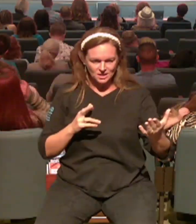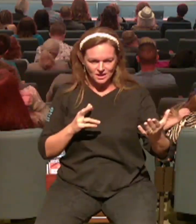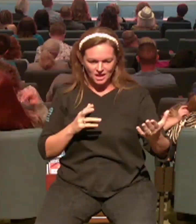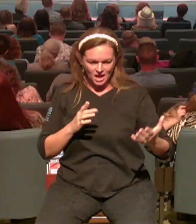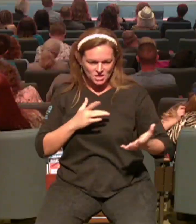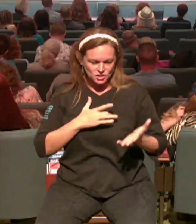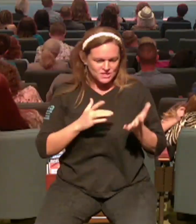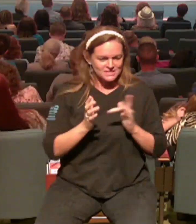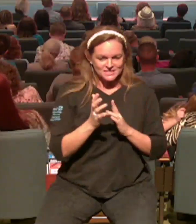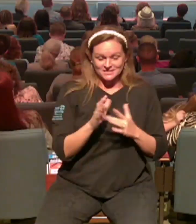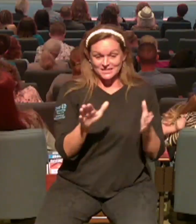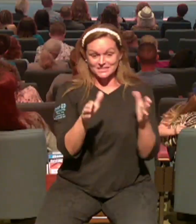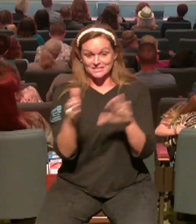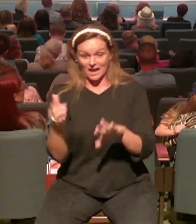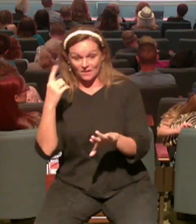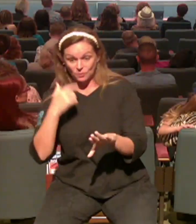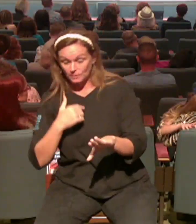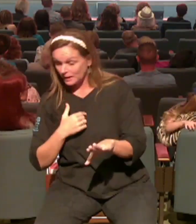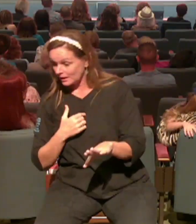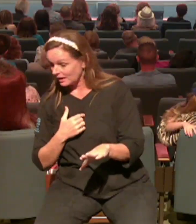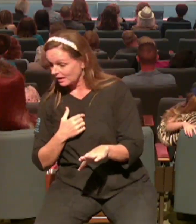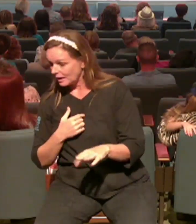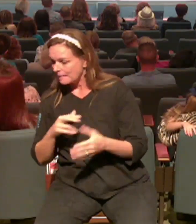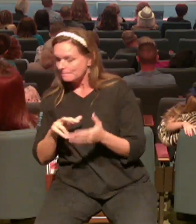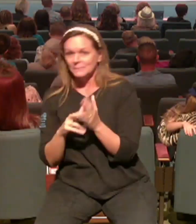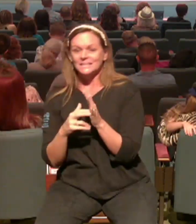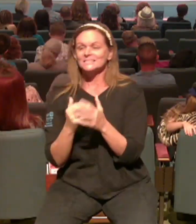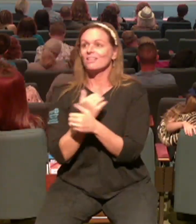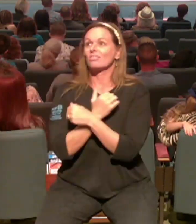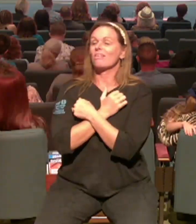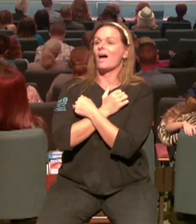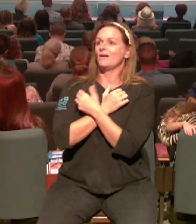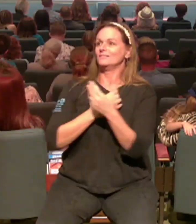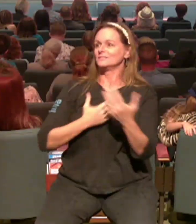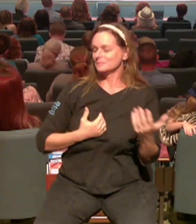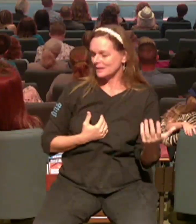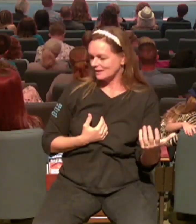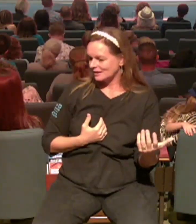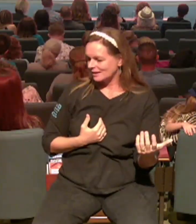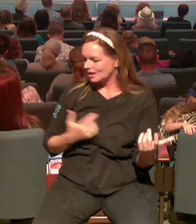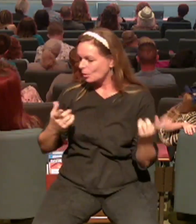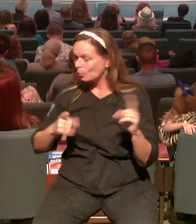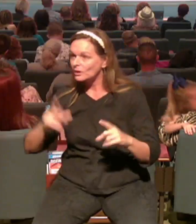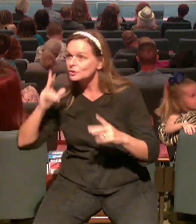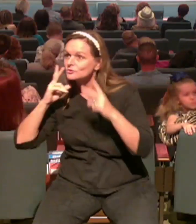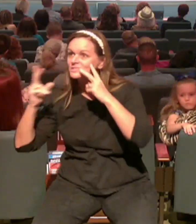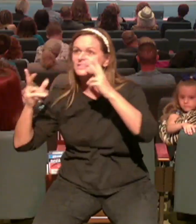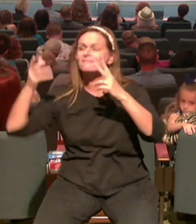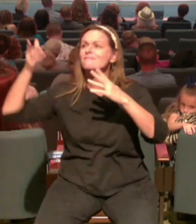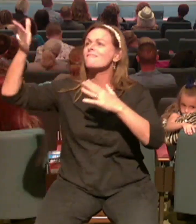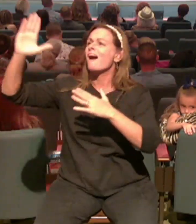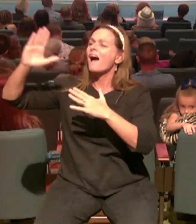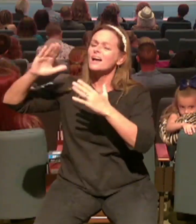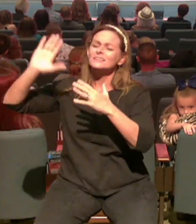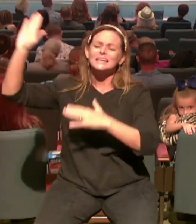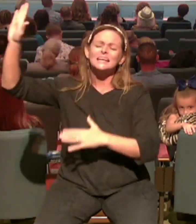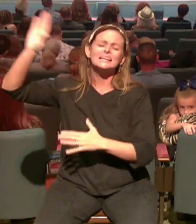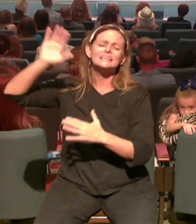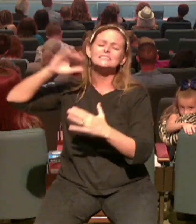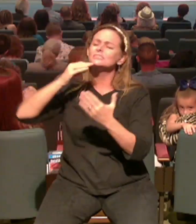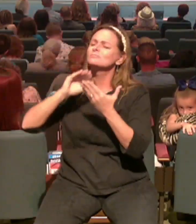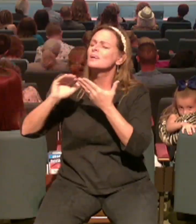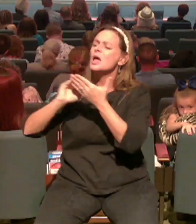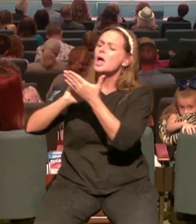clue. You don't have a clue how unfathomable the grace of God really is,